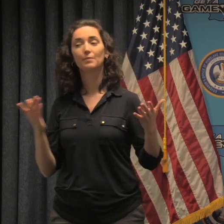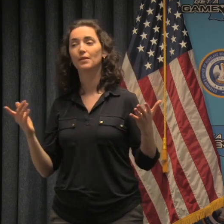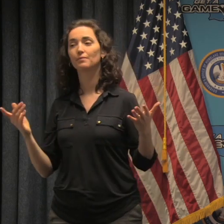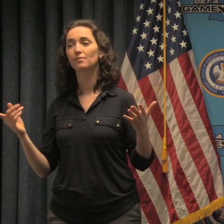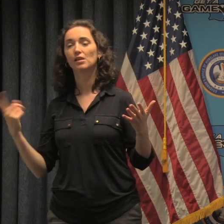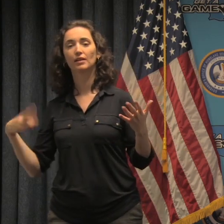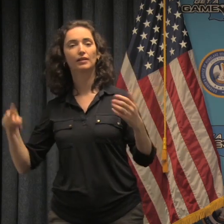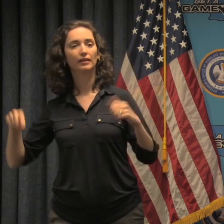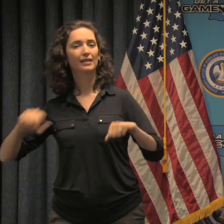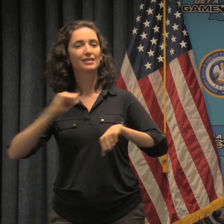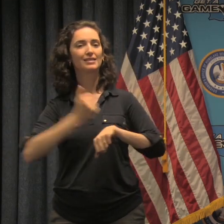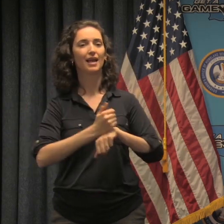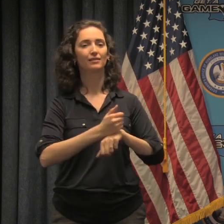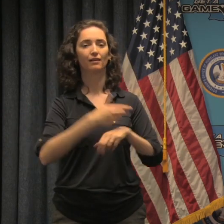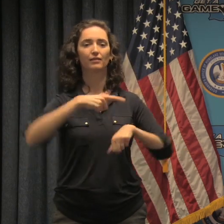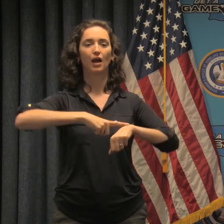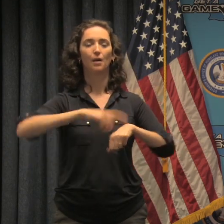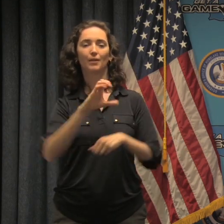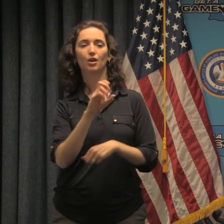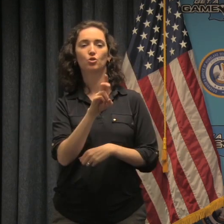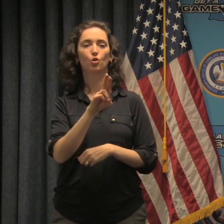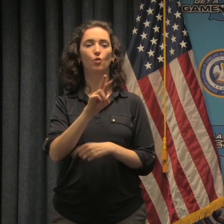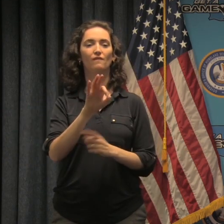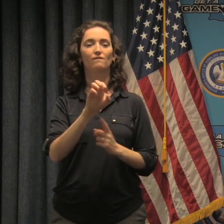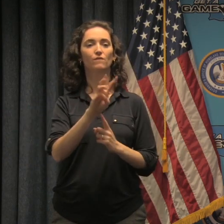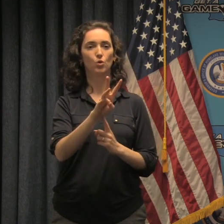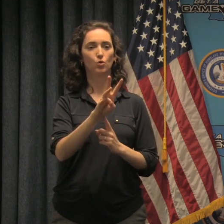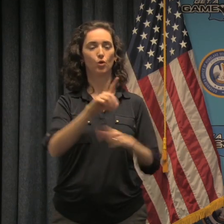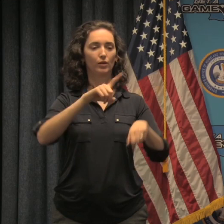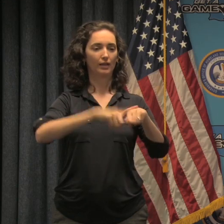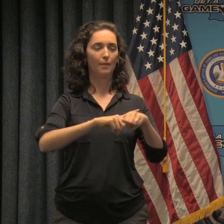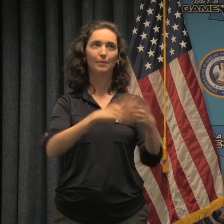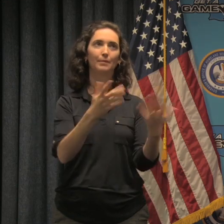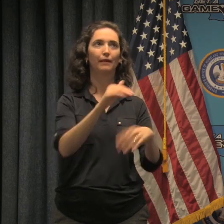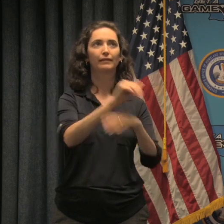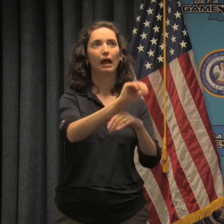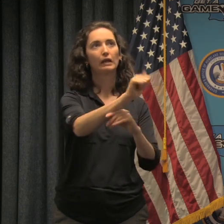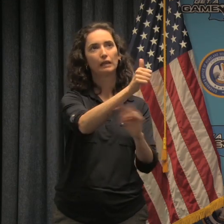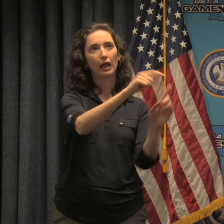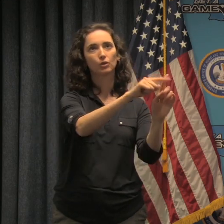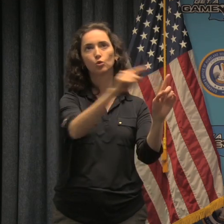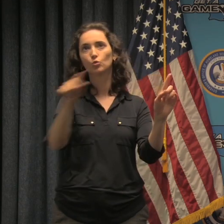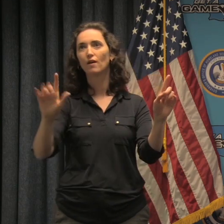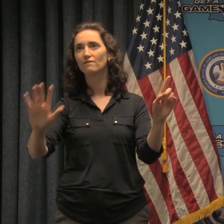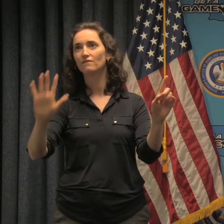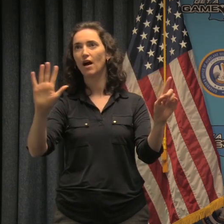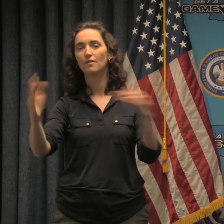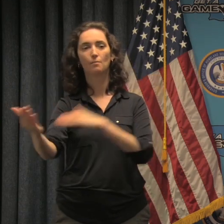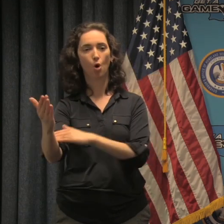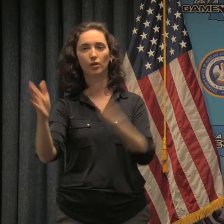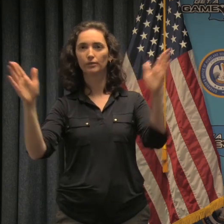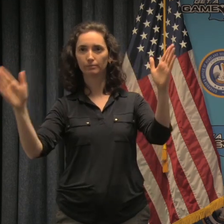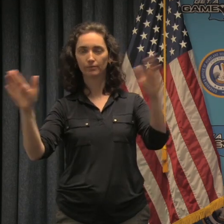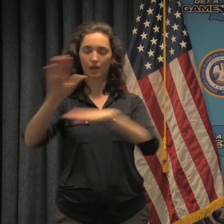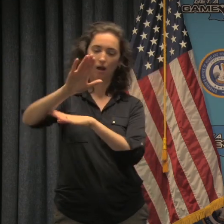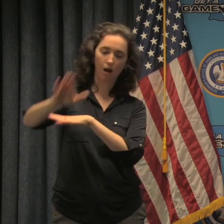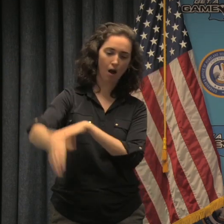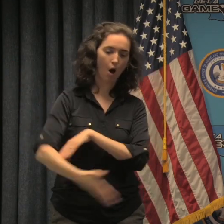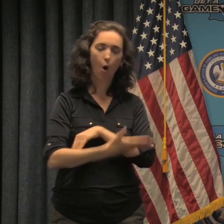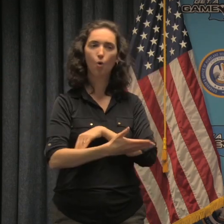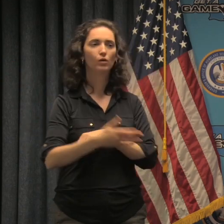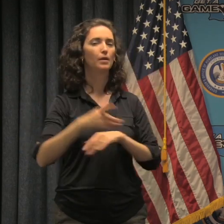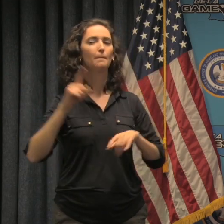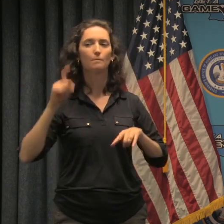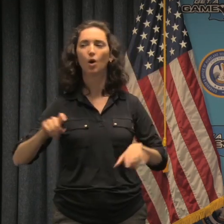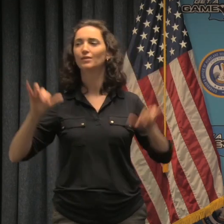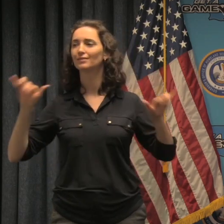a curfew so that for certain time periods, maybe 10 at night to 5 in the morning, they would need fewer law enforcement